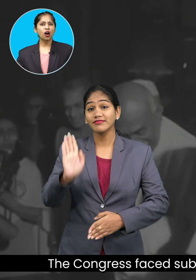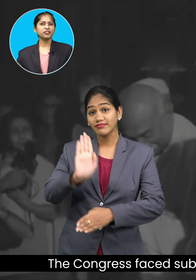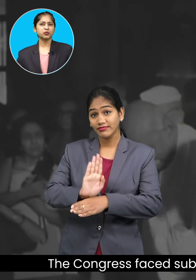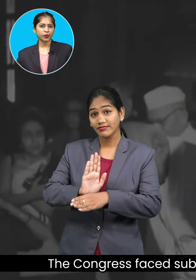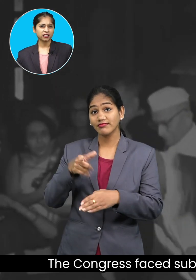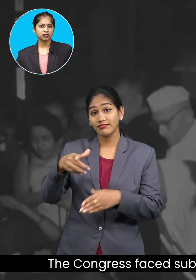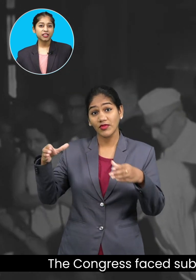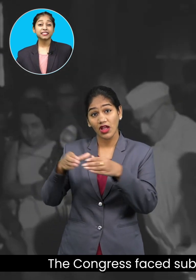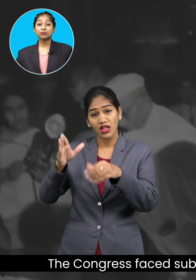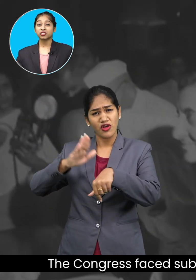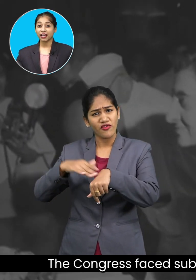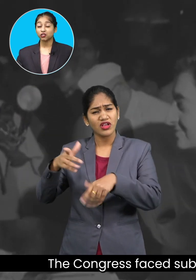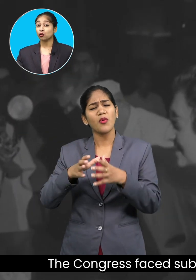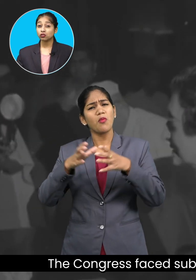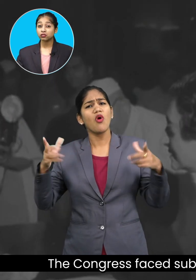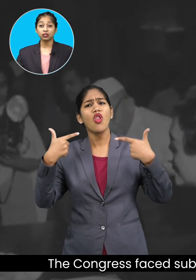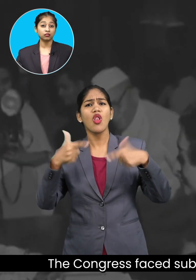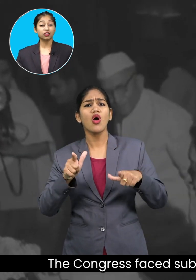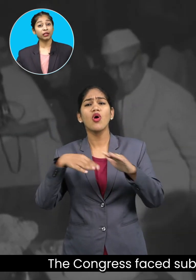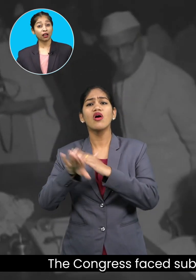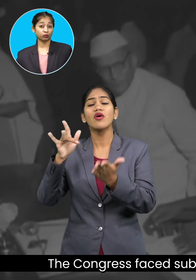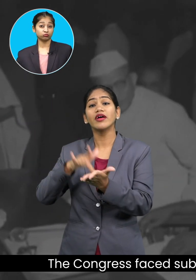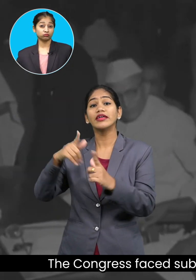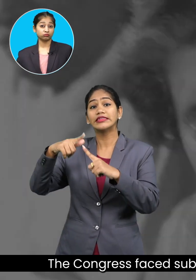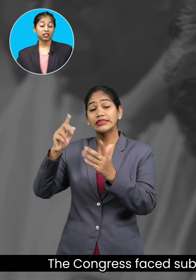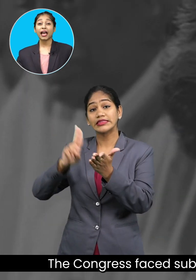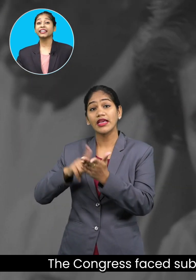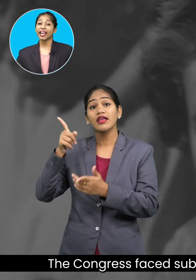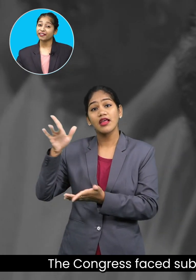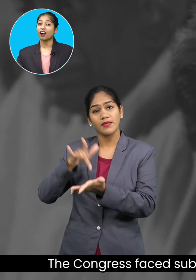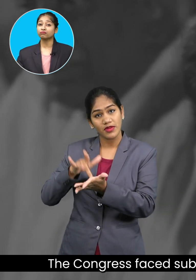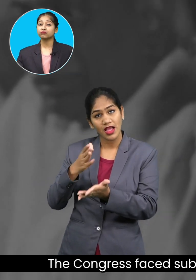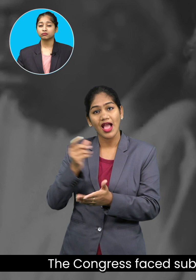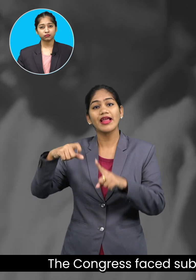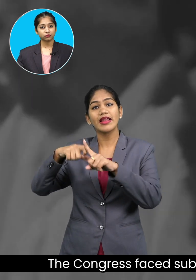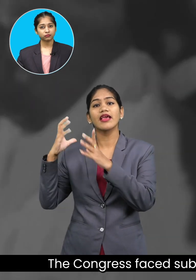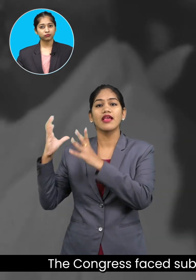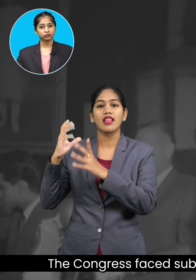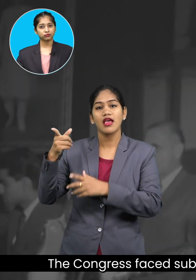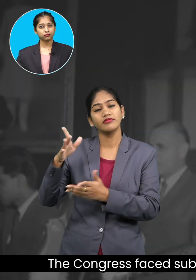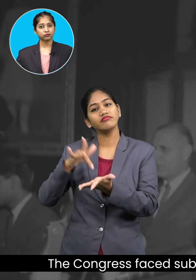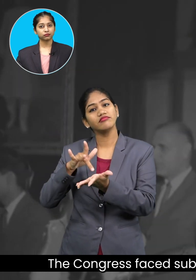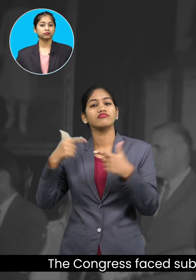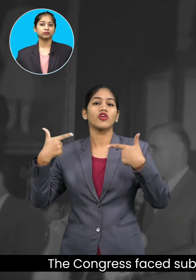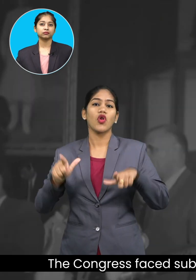The Congress faced substantial losses in Tamil Nadu and Kerala,